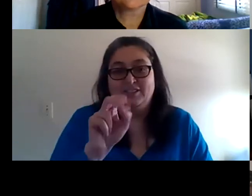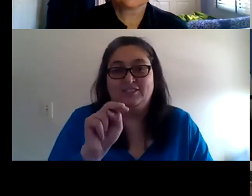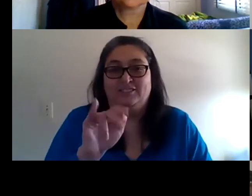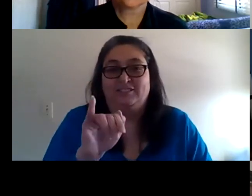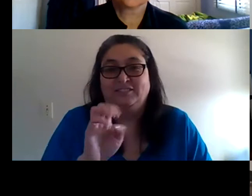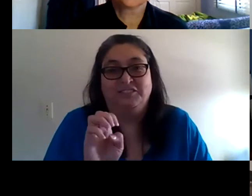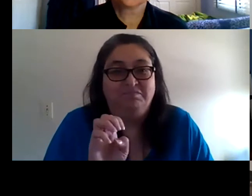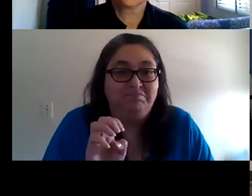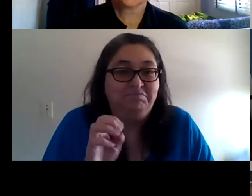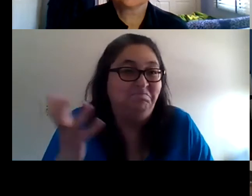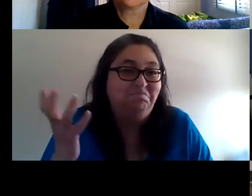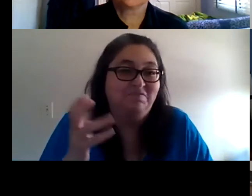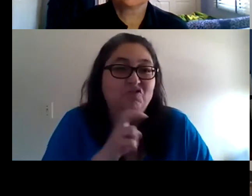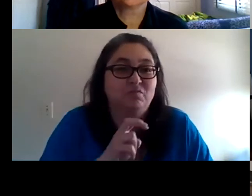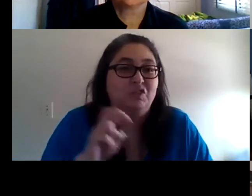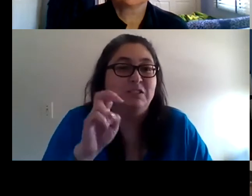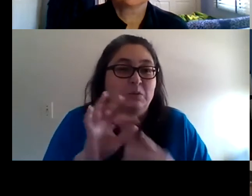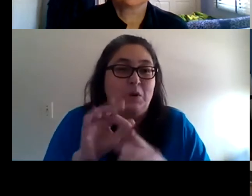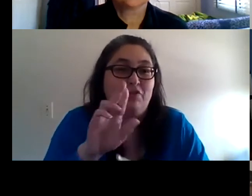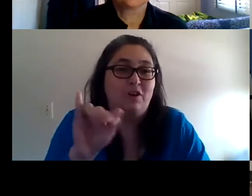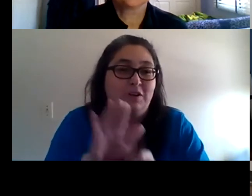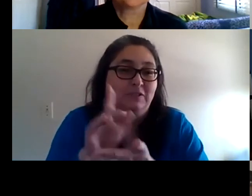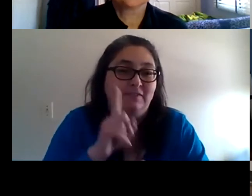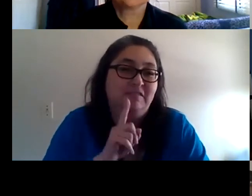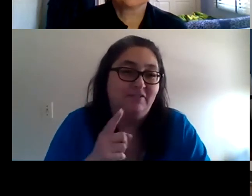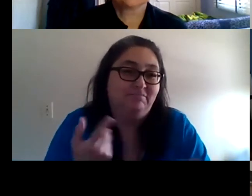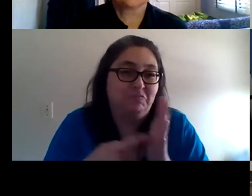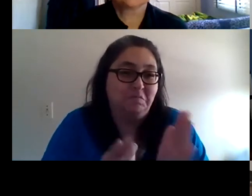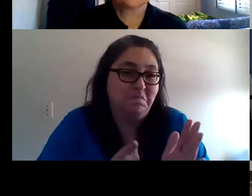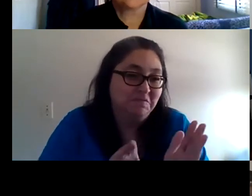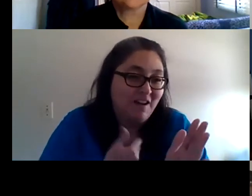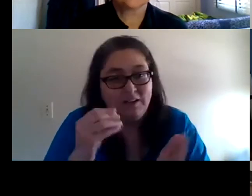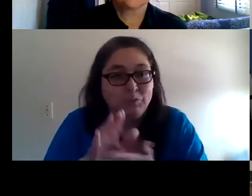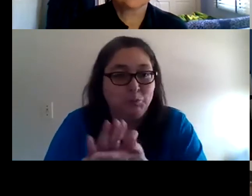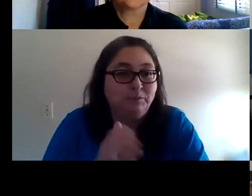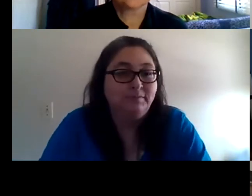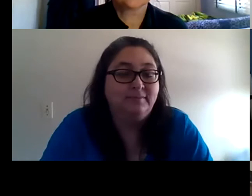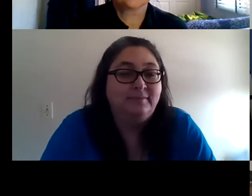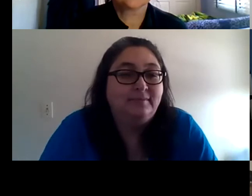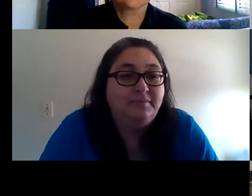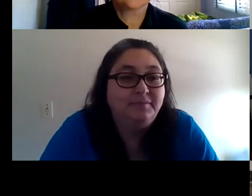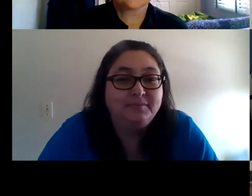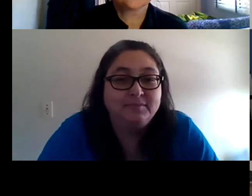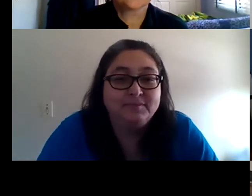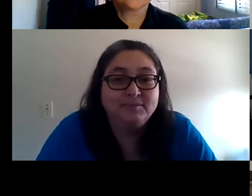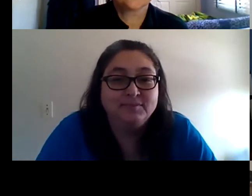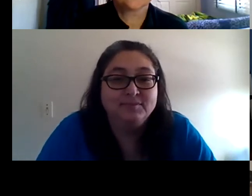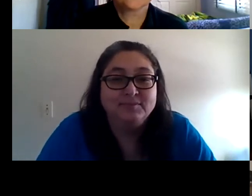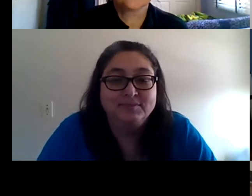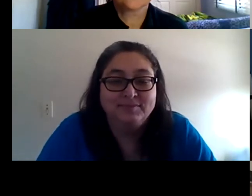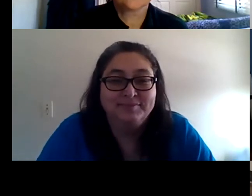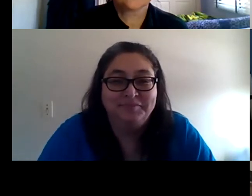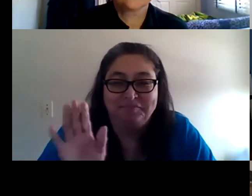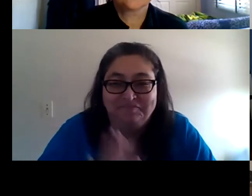Hello, everyone. My name is Jeannie, and I am working at the Rhode Island School for the